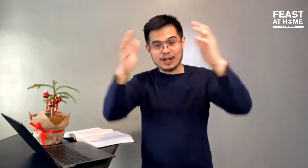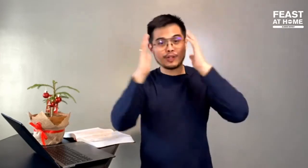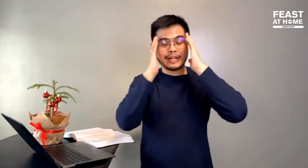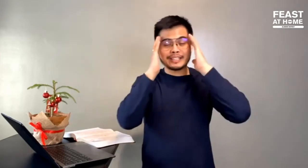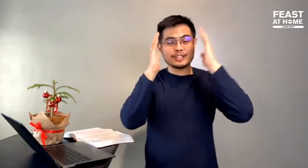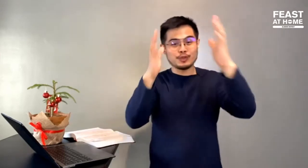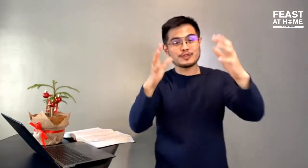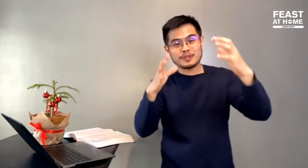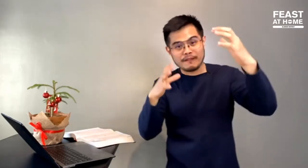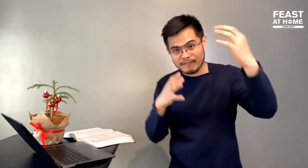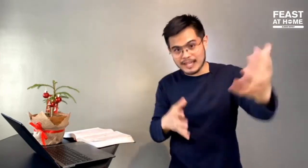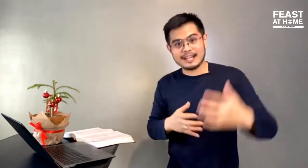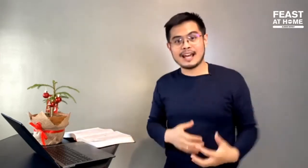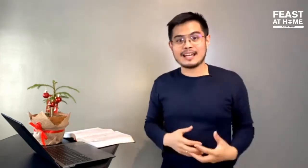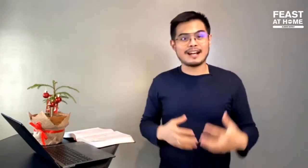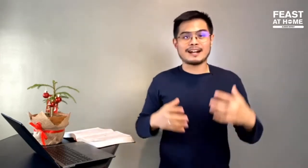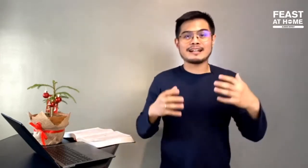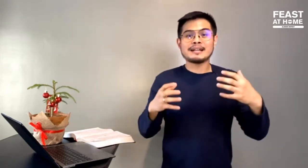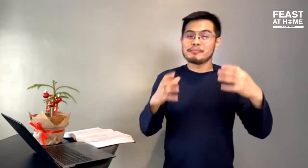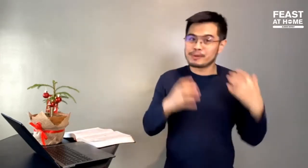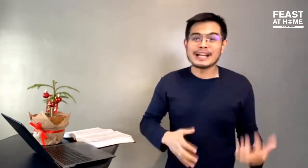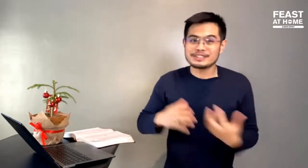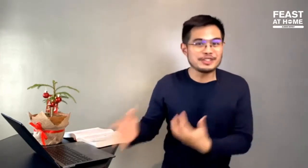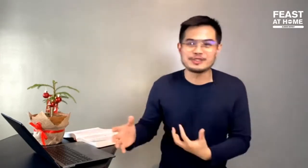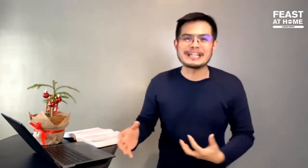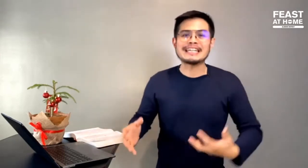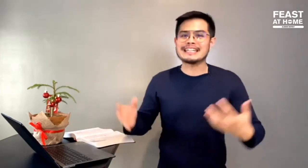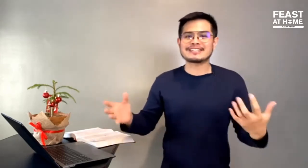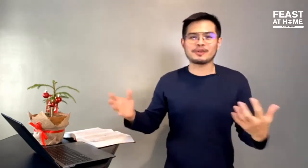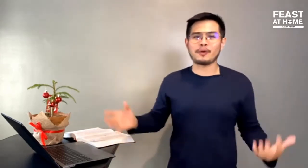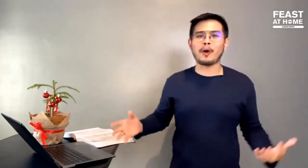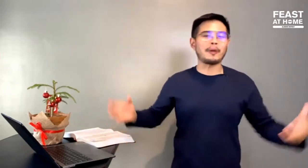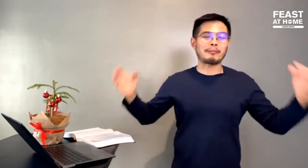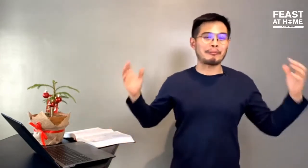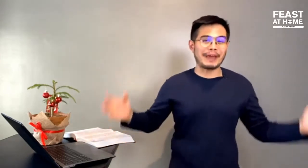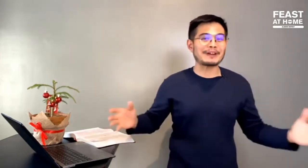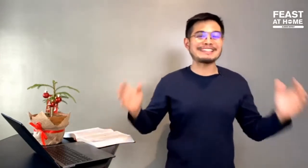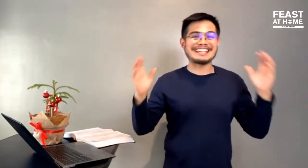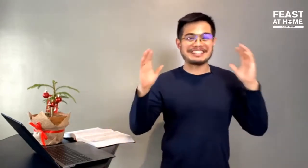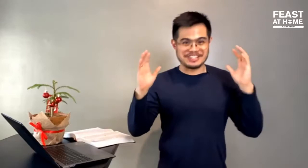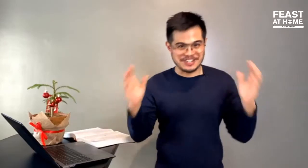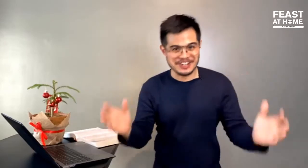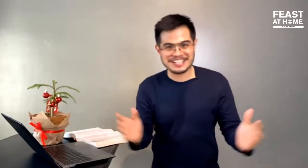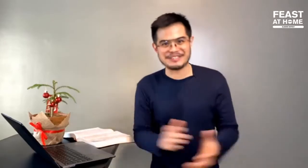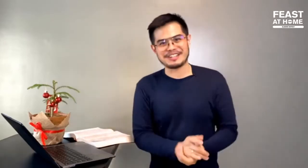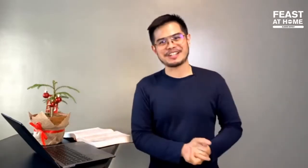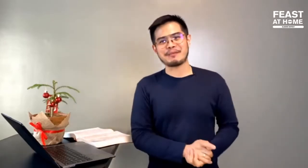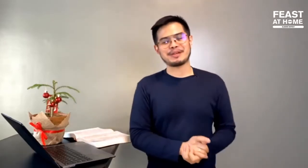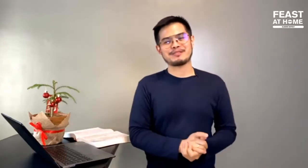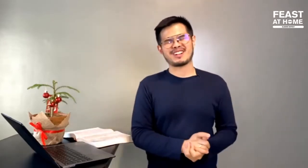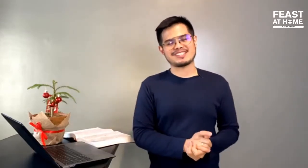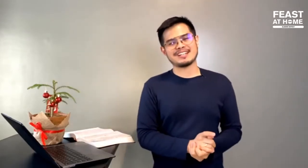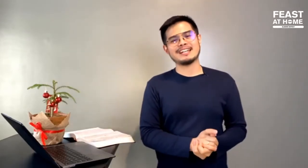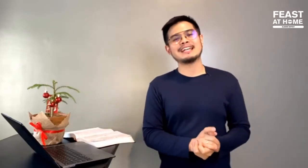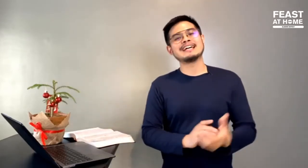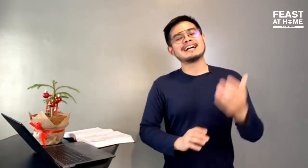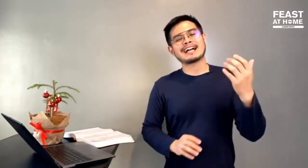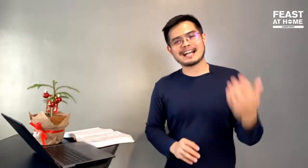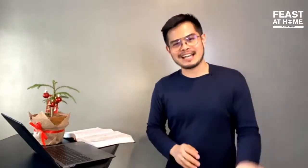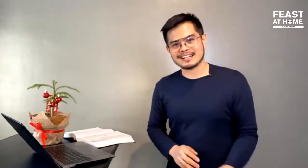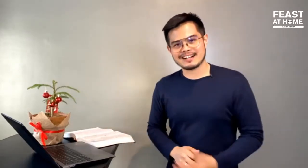maybe you've heard already the news. Bea and I are brand new in this so-called parenting journey with the coming of our